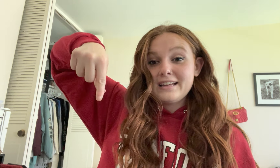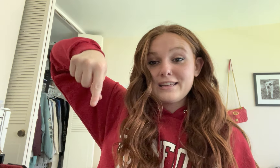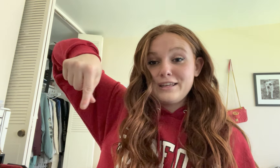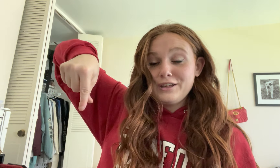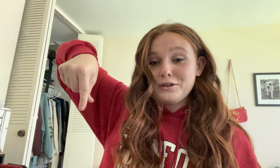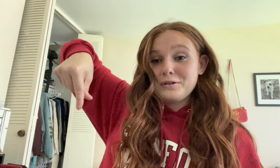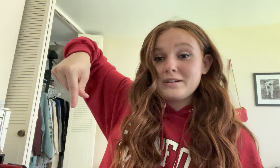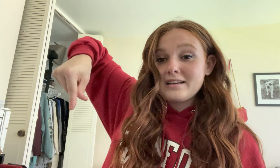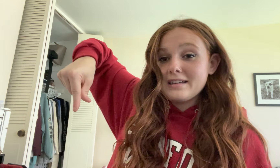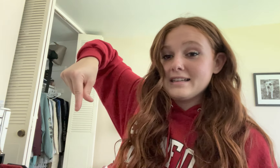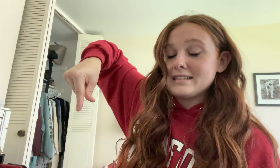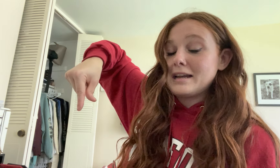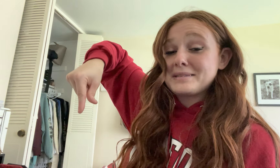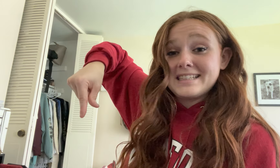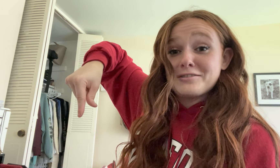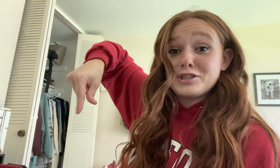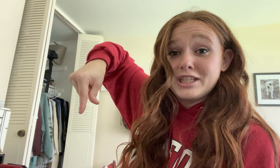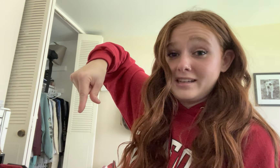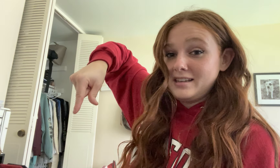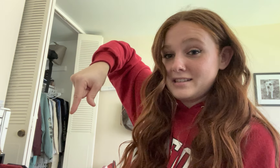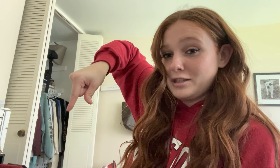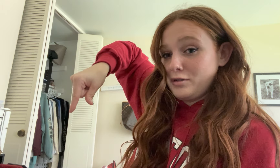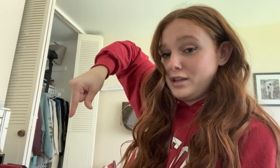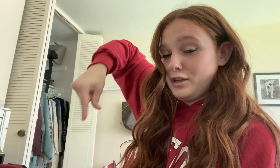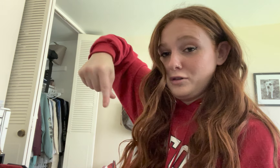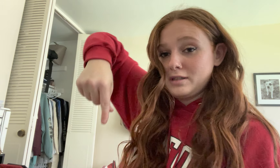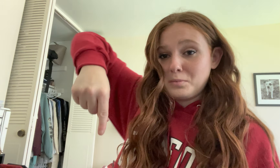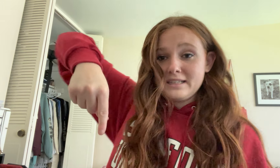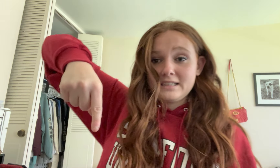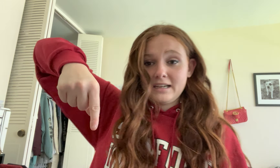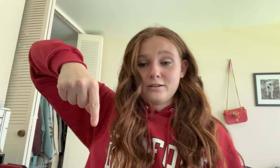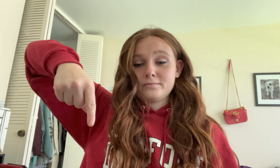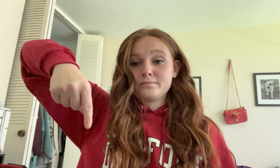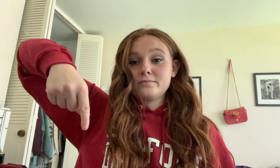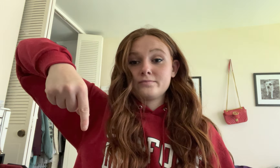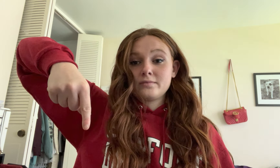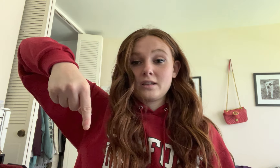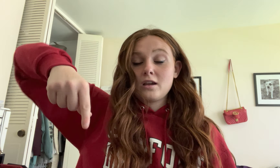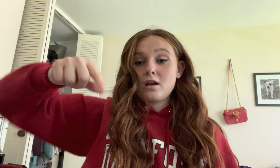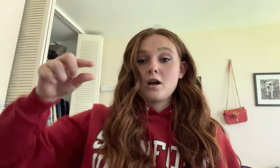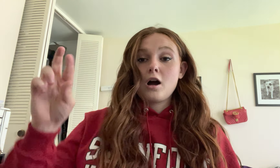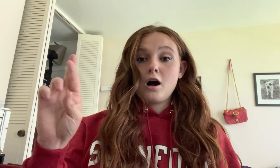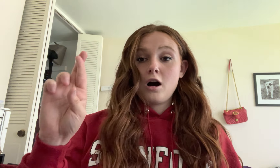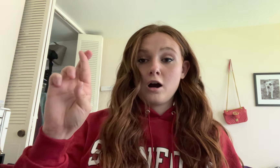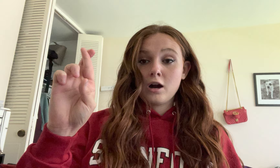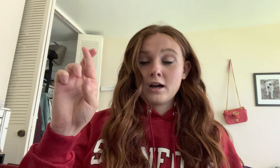Q is an upside down G, so Q is pointing down. R,